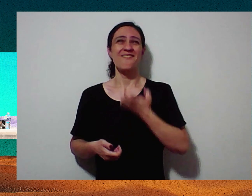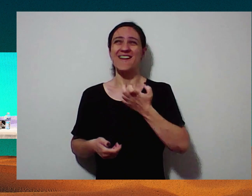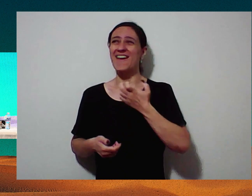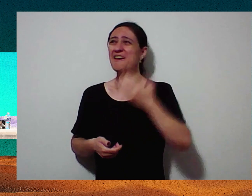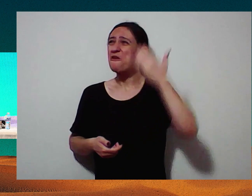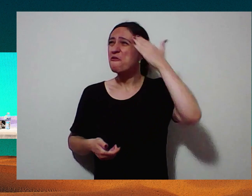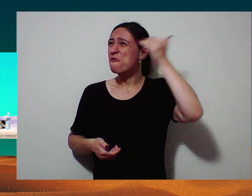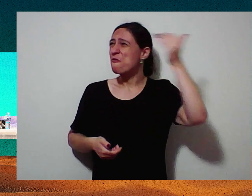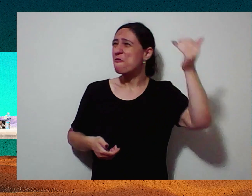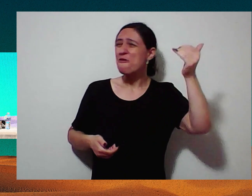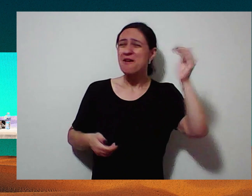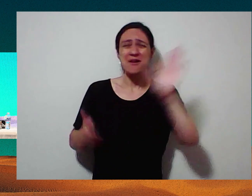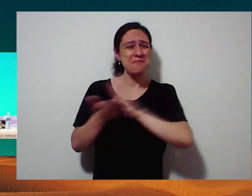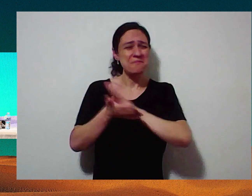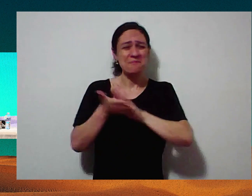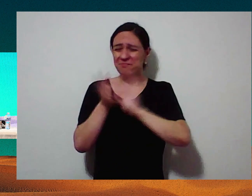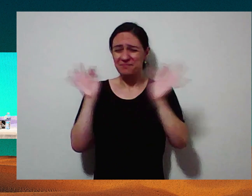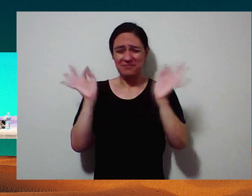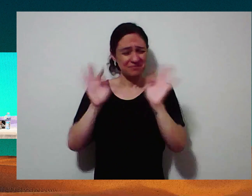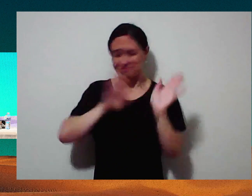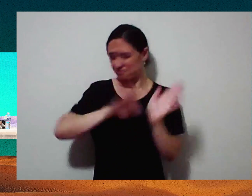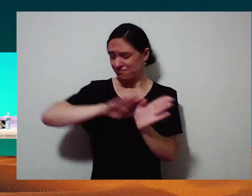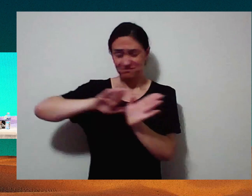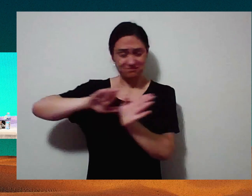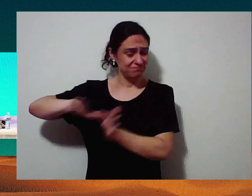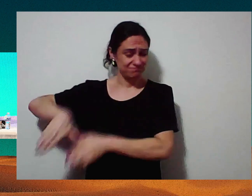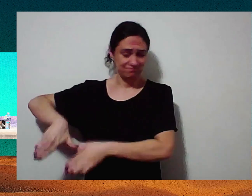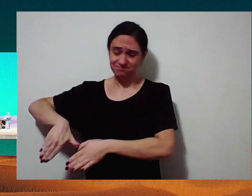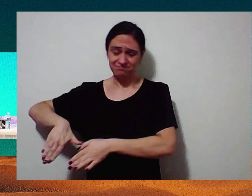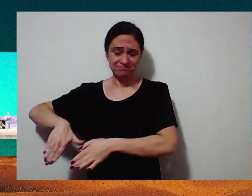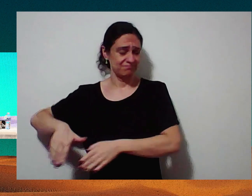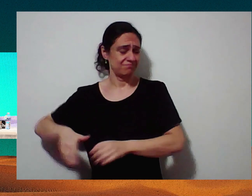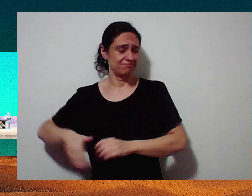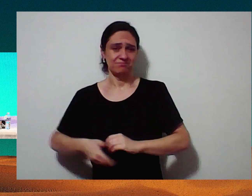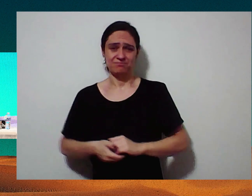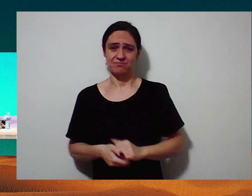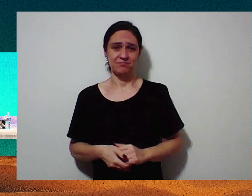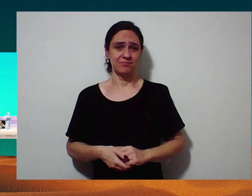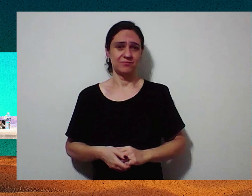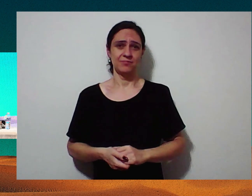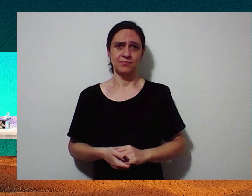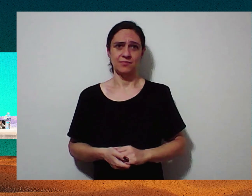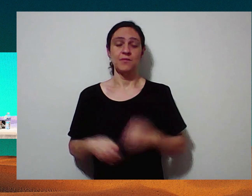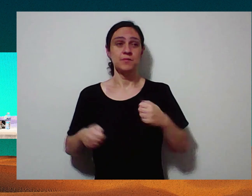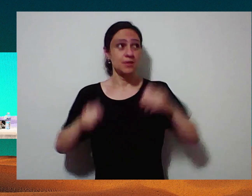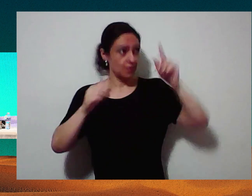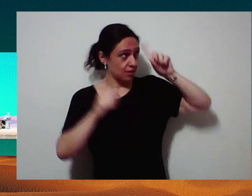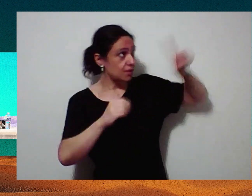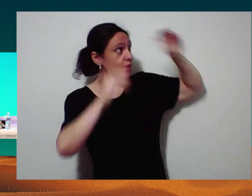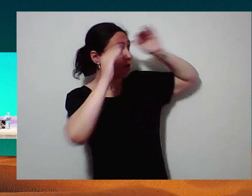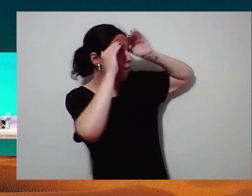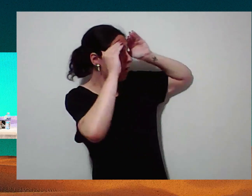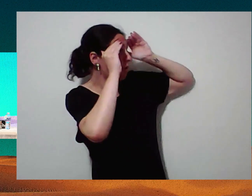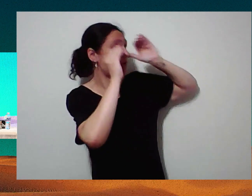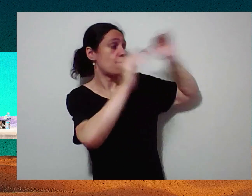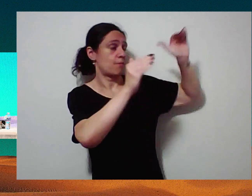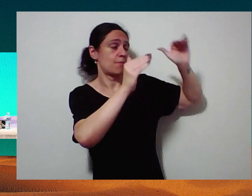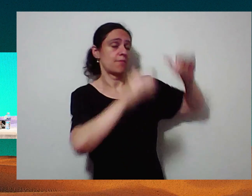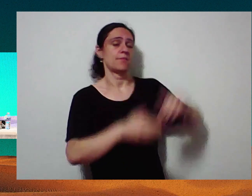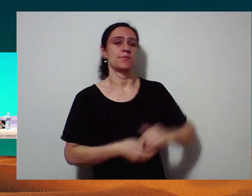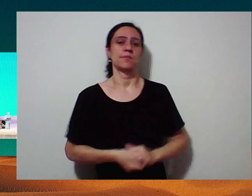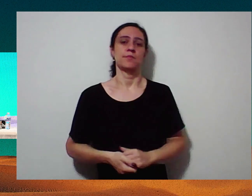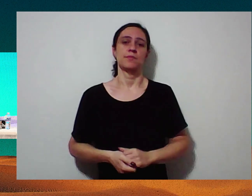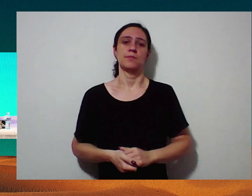forças. for your place, your position in the church with your own strength. Obedeça ao Senhor. Obey the Lord. Vai no caminho